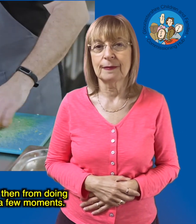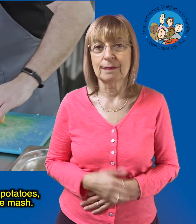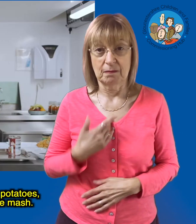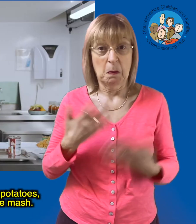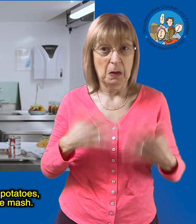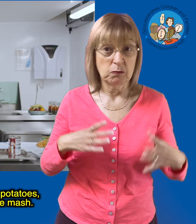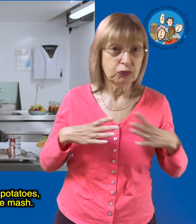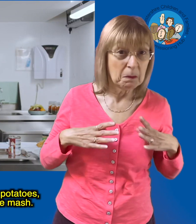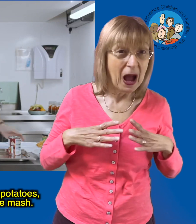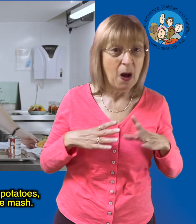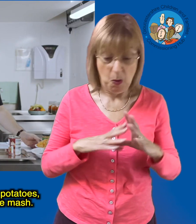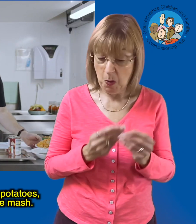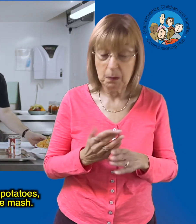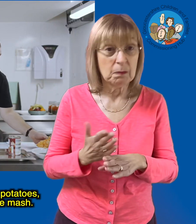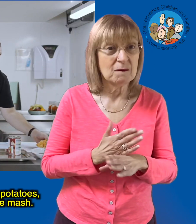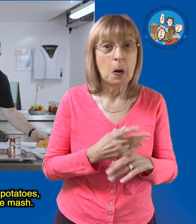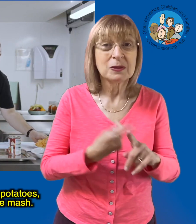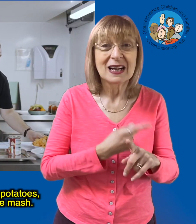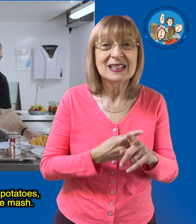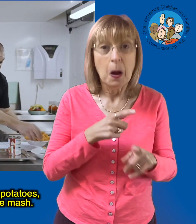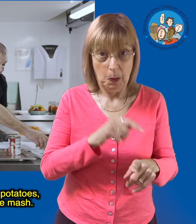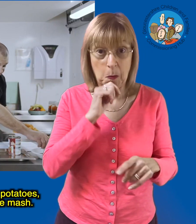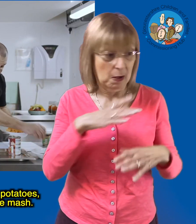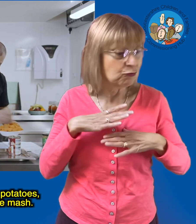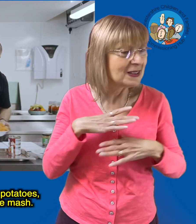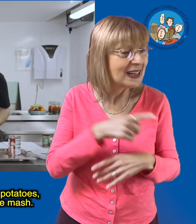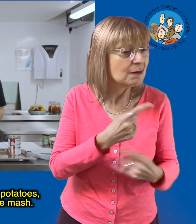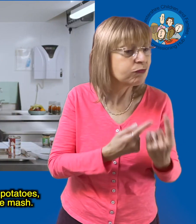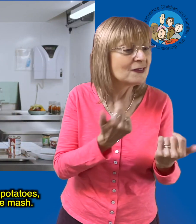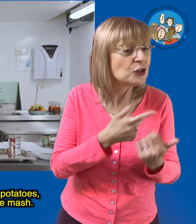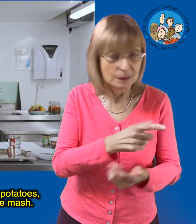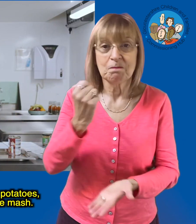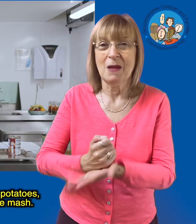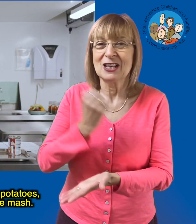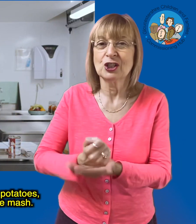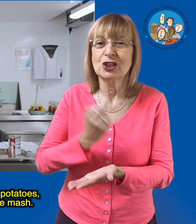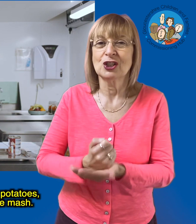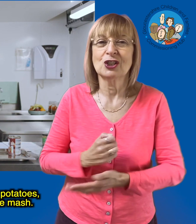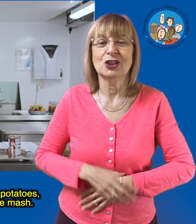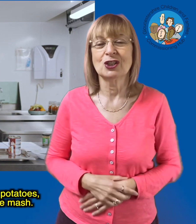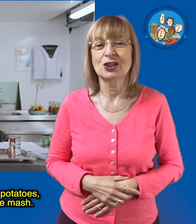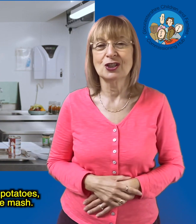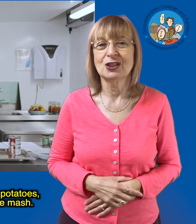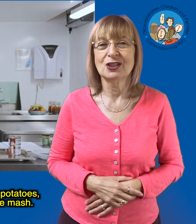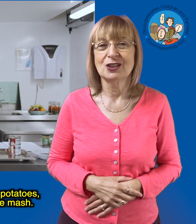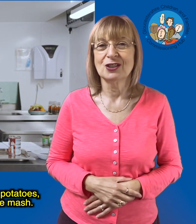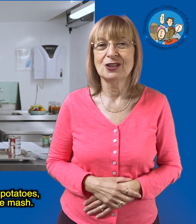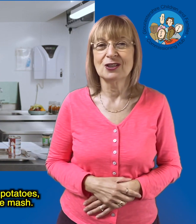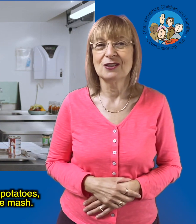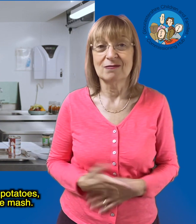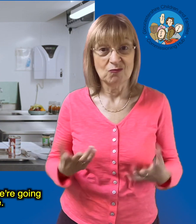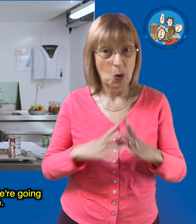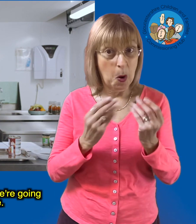moments. So I've already done the rest of the potatoes pre-prepared, so you can see that'll be ready for the